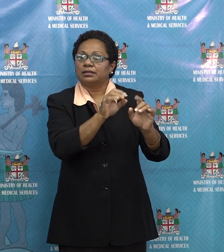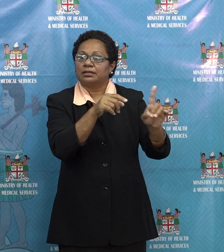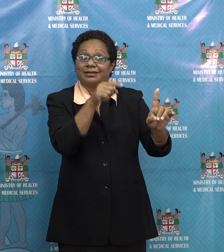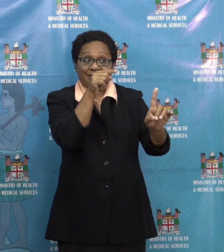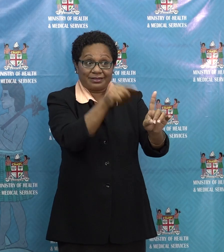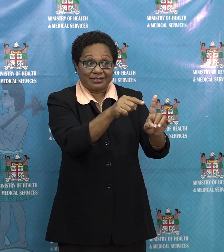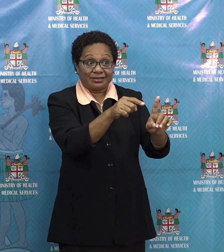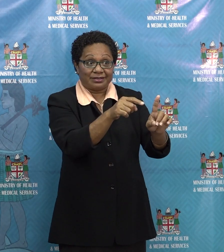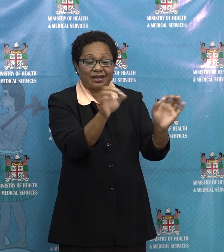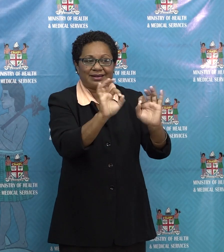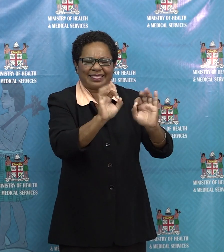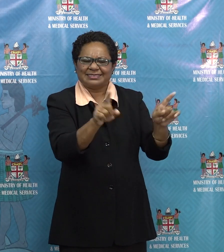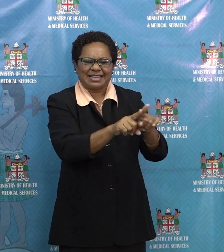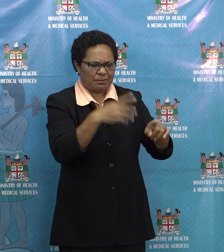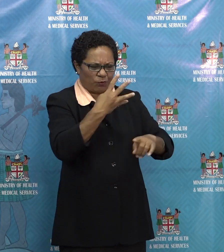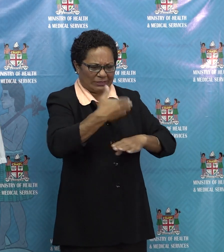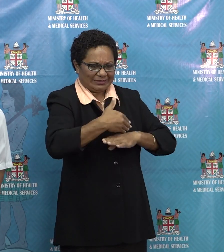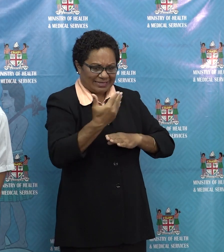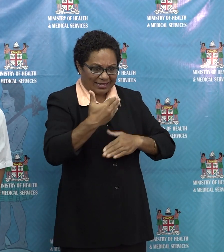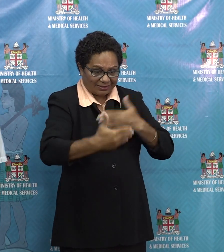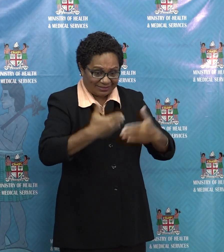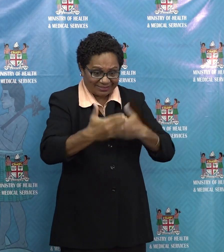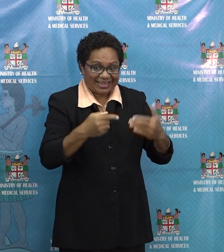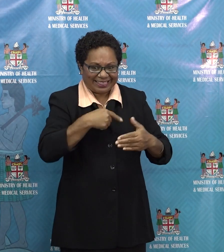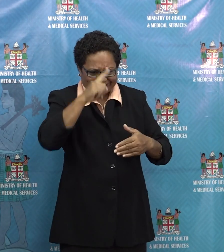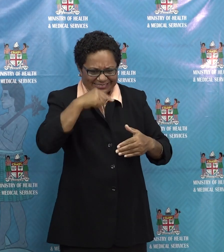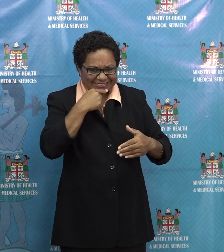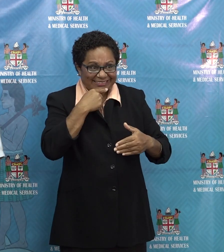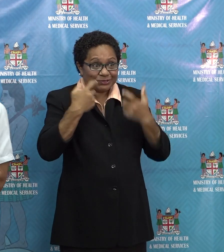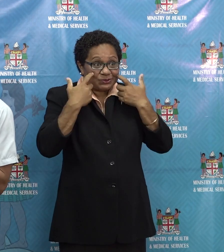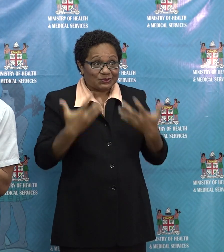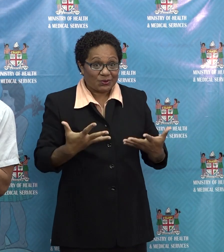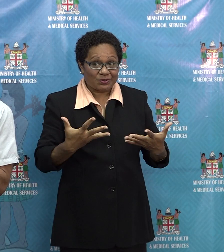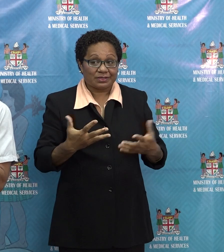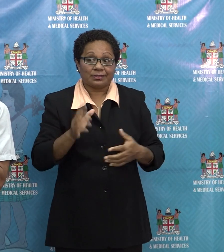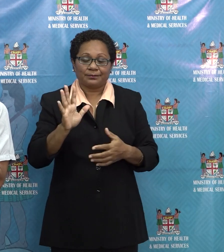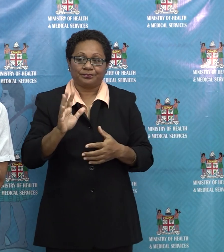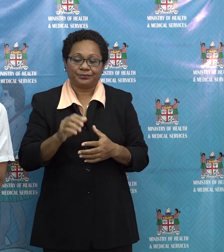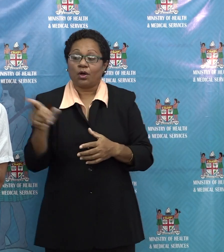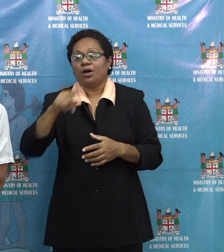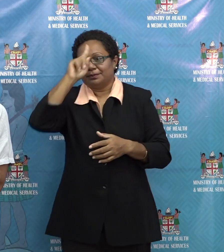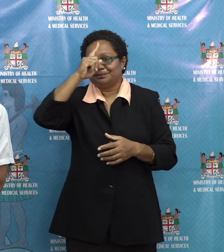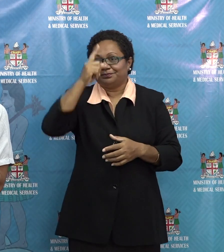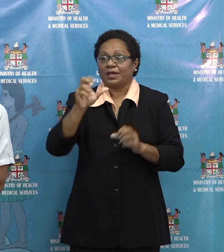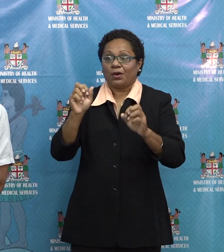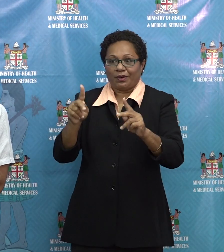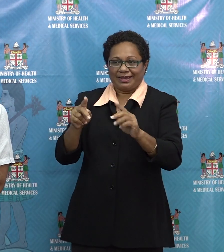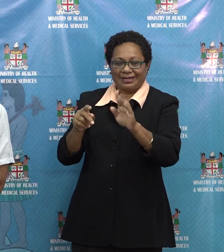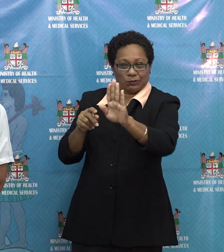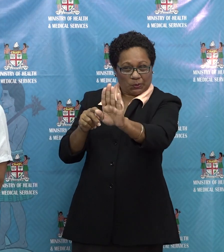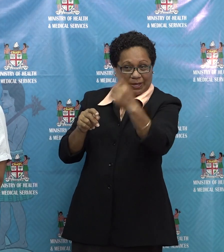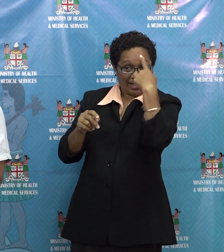virus. Is that? Oh, I see what you mean. Is that But, sorry, the perception that you